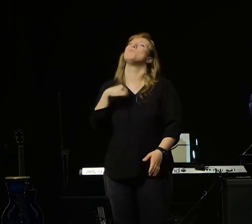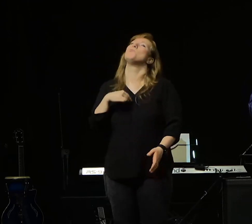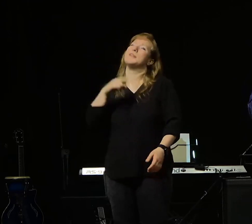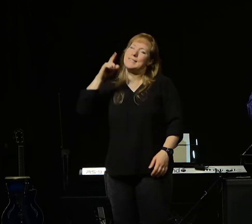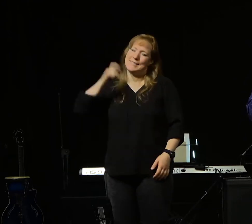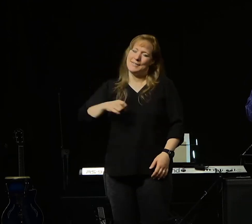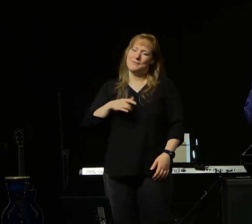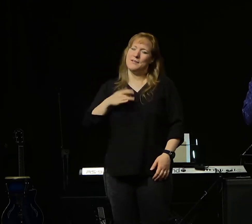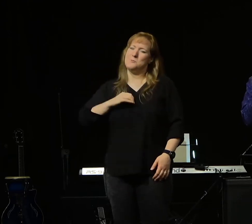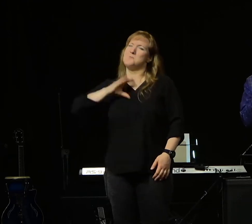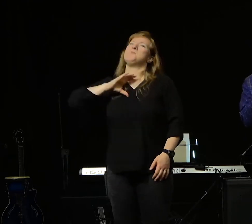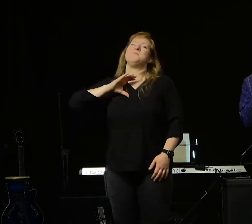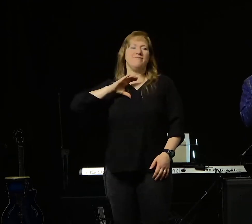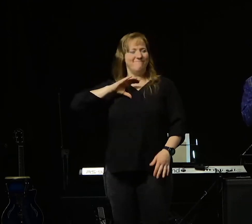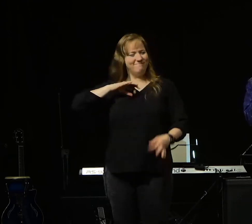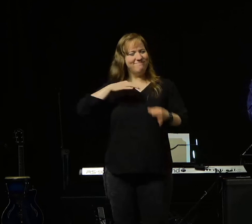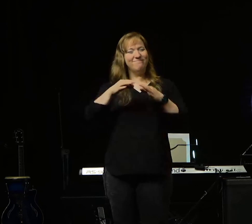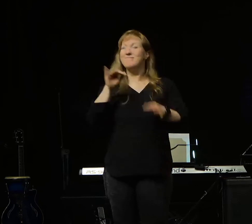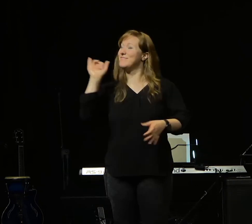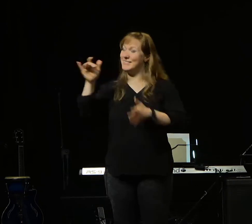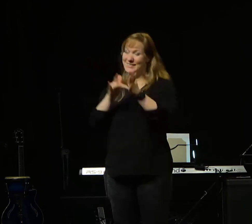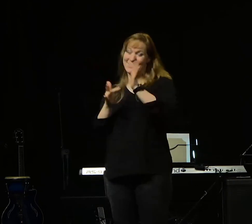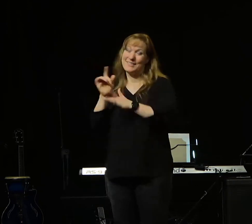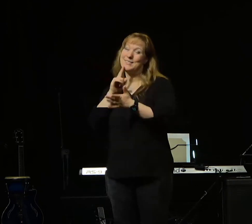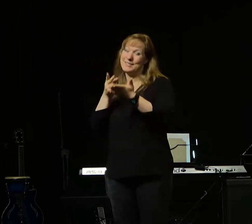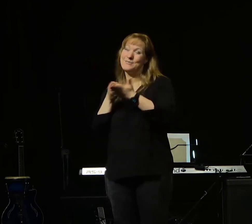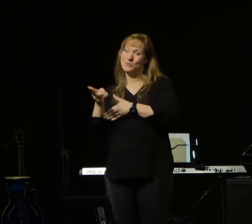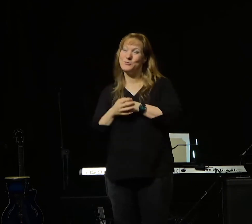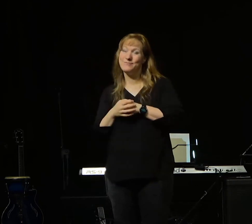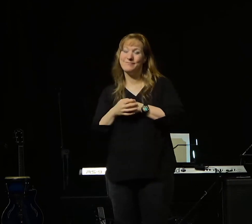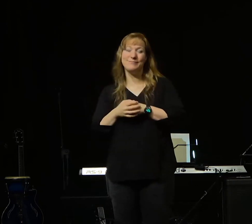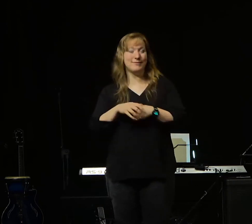even if it does force people to make a choice.